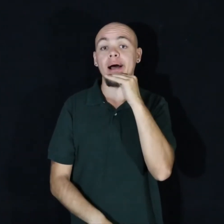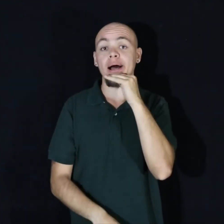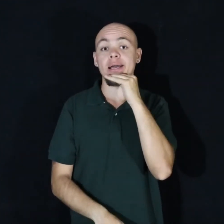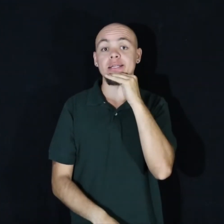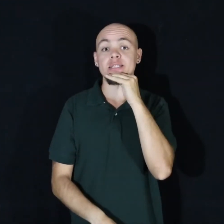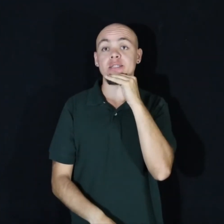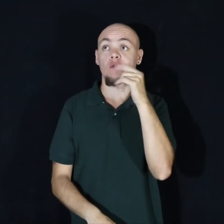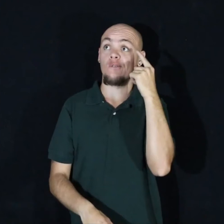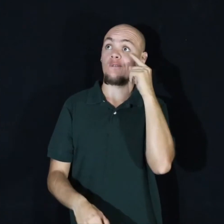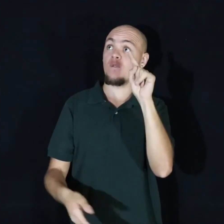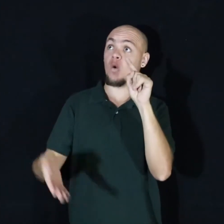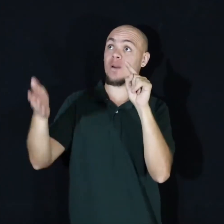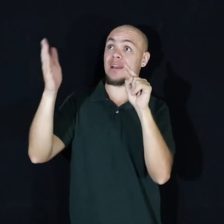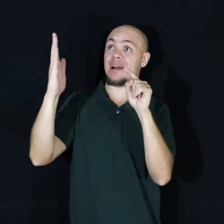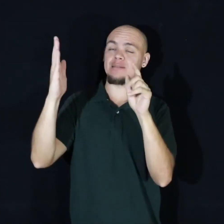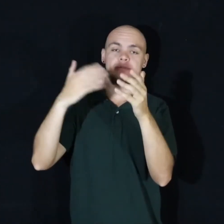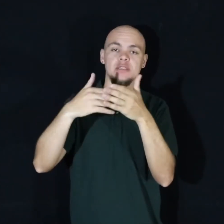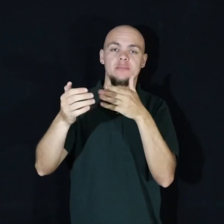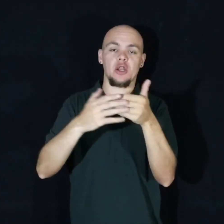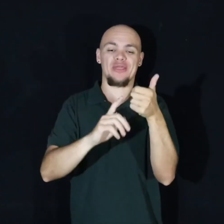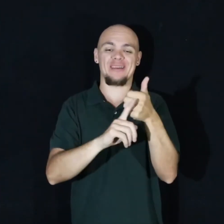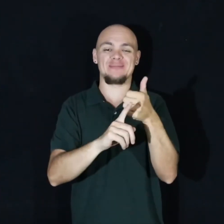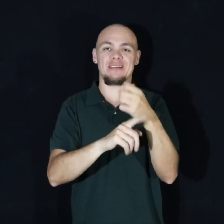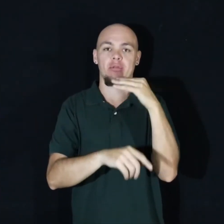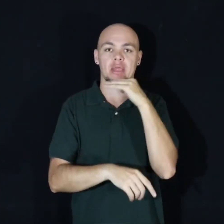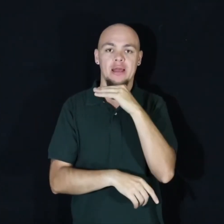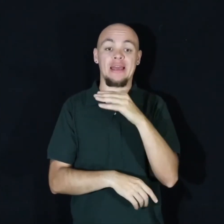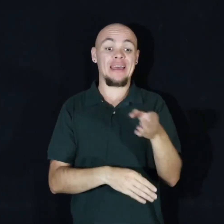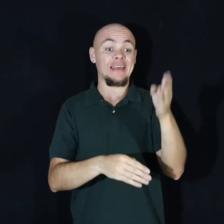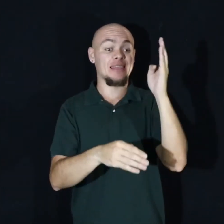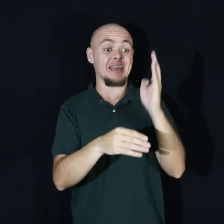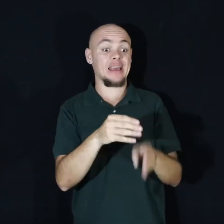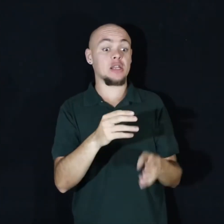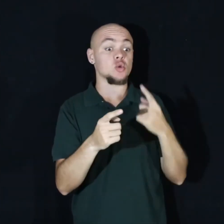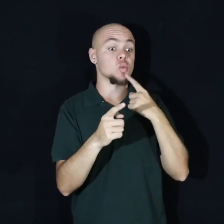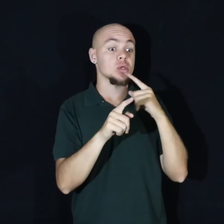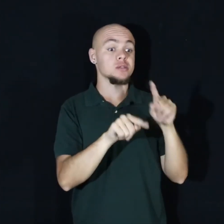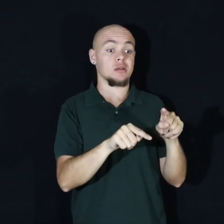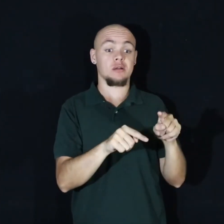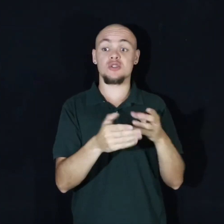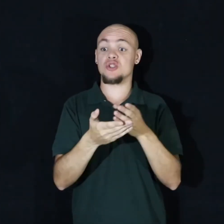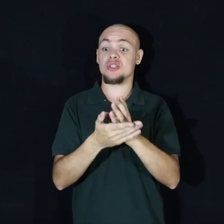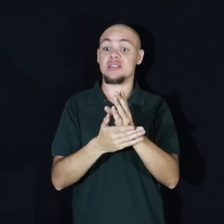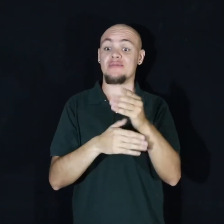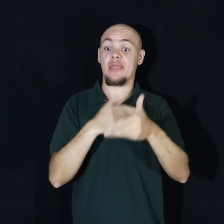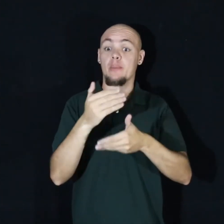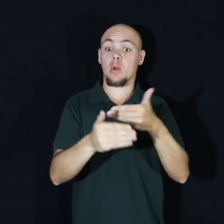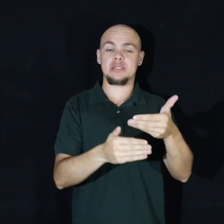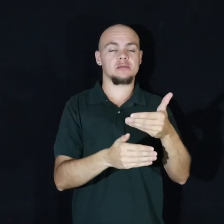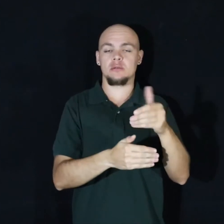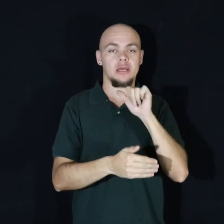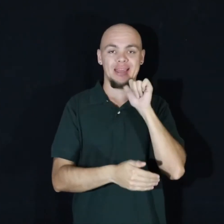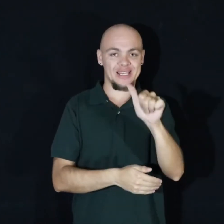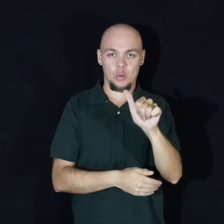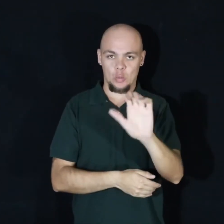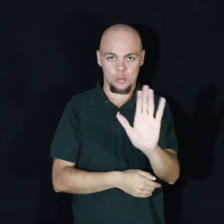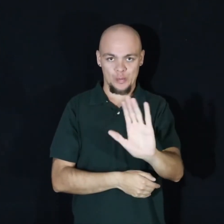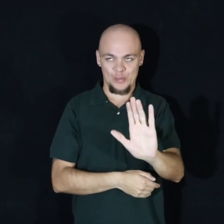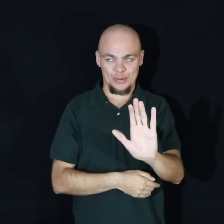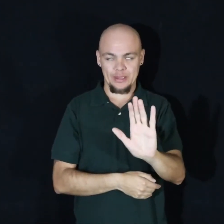spreading those lies. Because lies in the name of God are still lies. The ends do not justify the